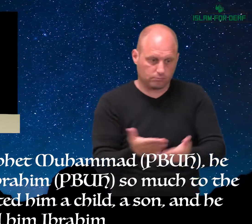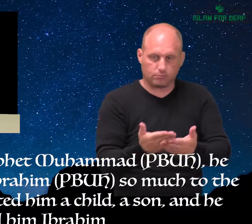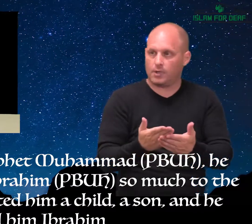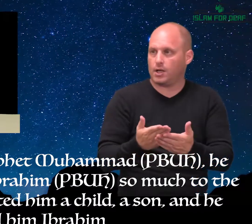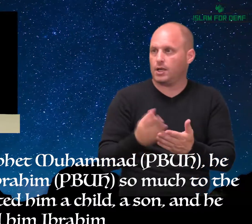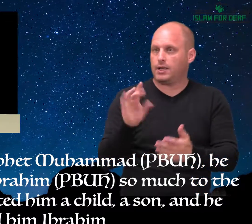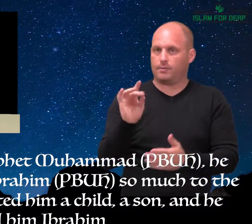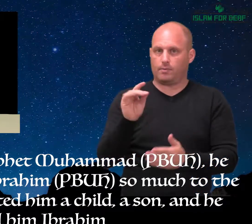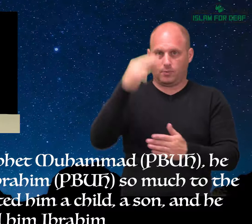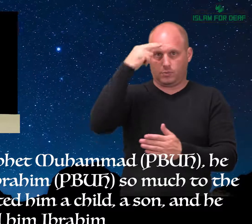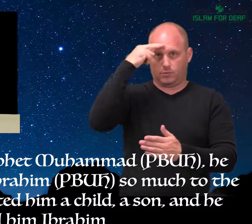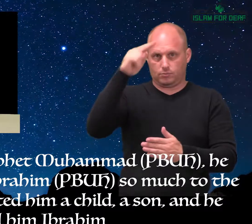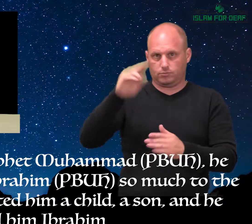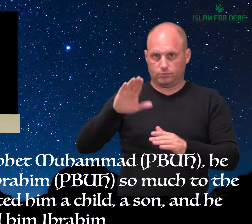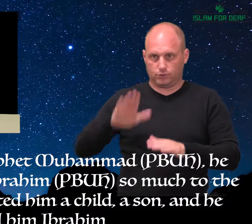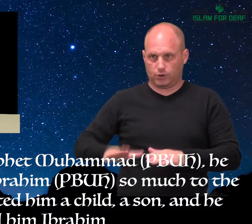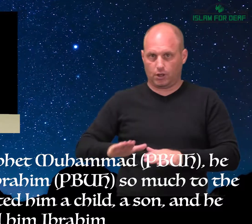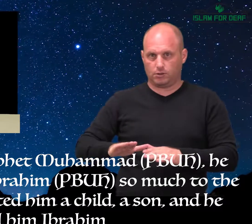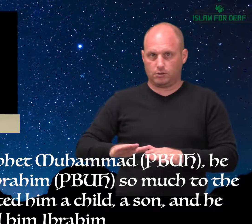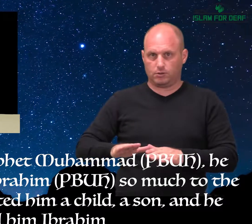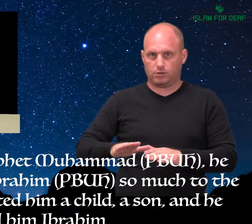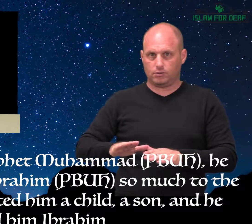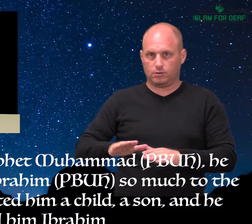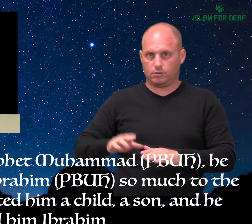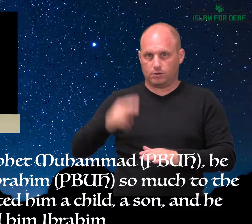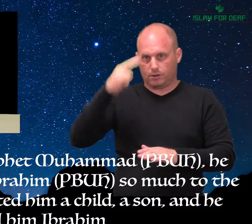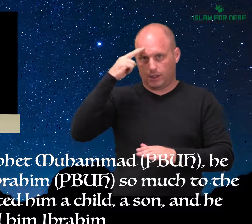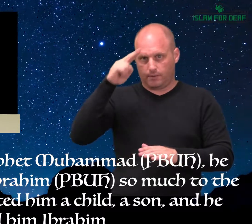a son and he named him Ibrahim.